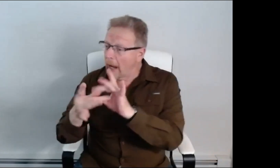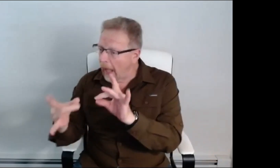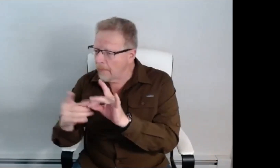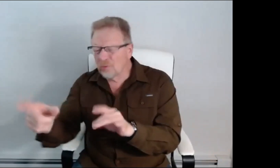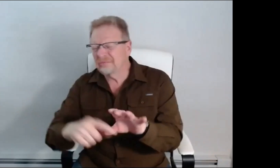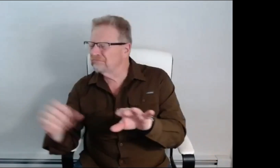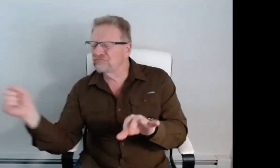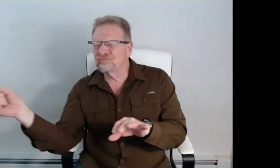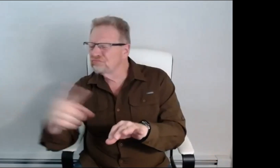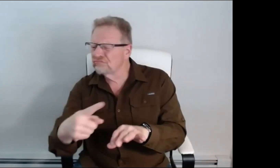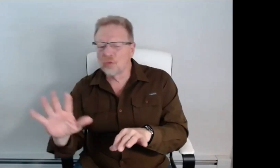there.